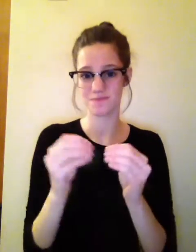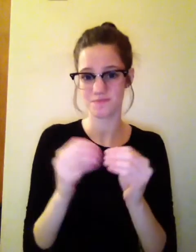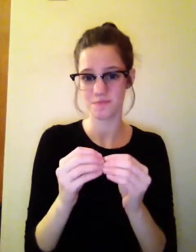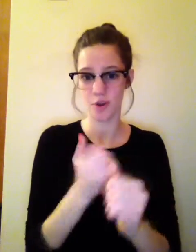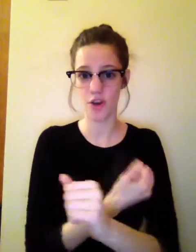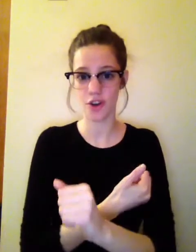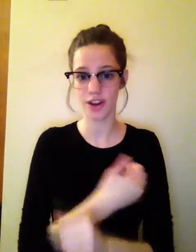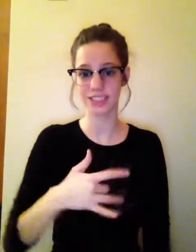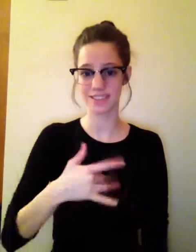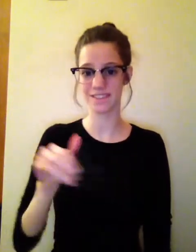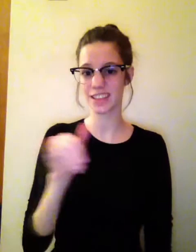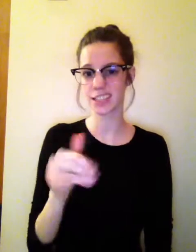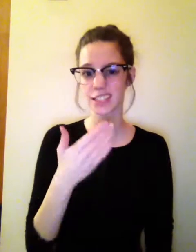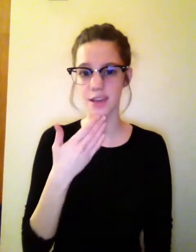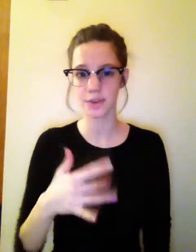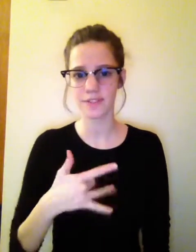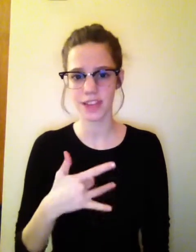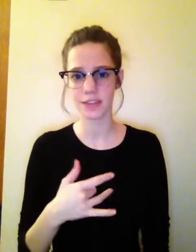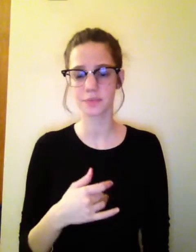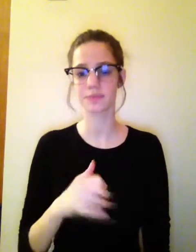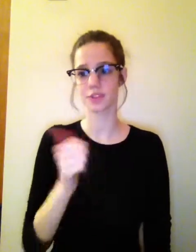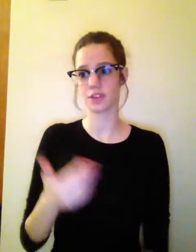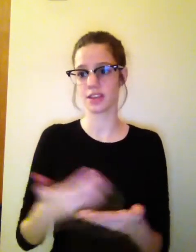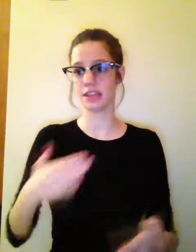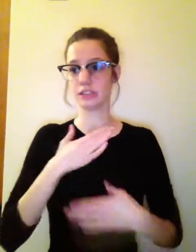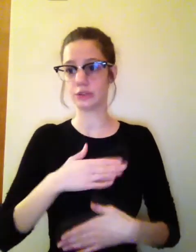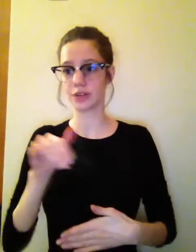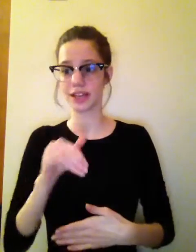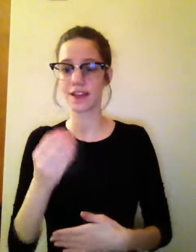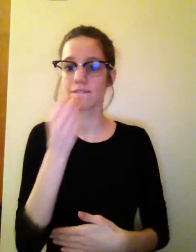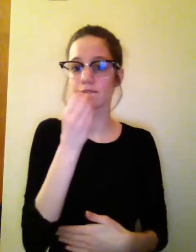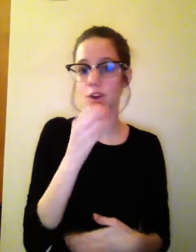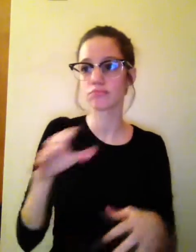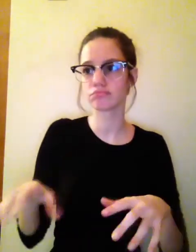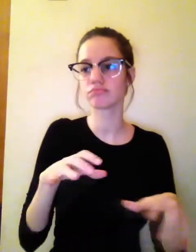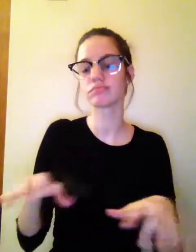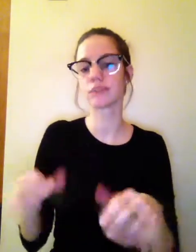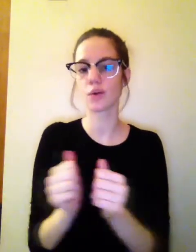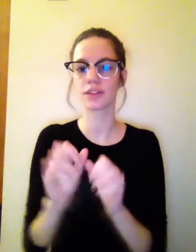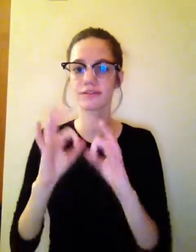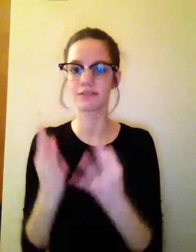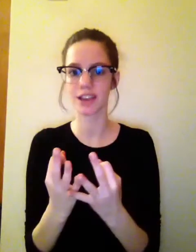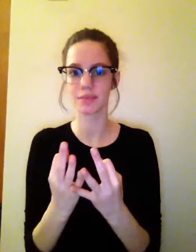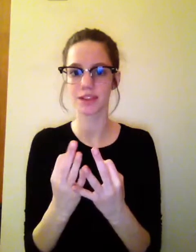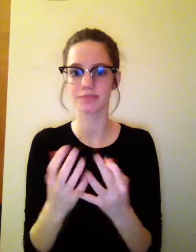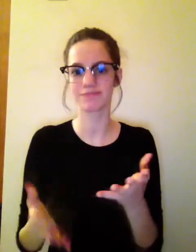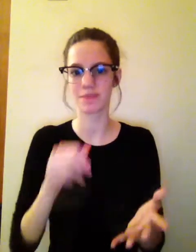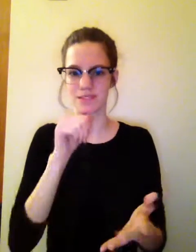feeling. And other things you enjoyed, like food and hanging out with family, may give you less pleasure.